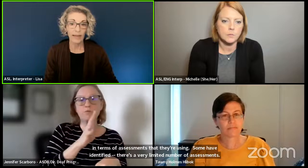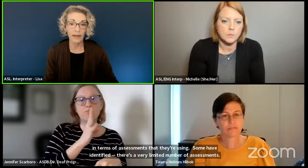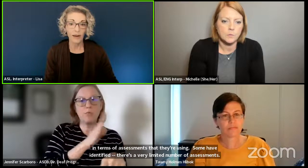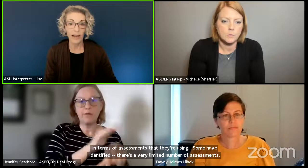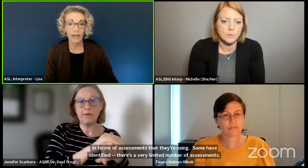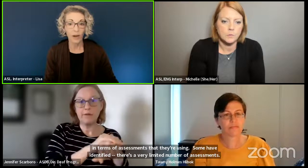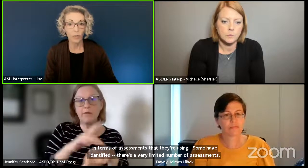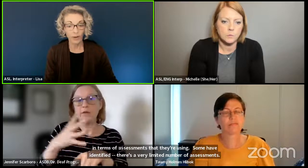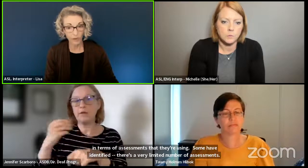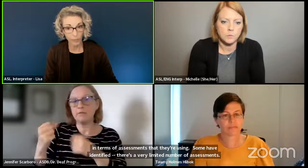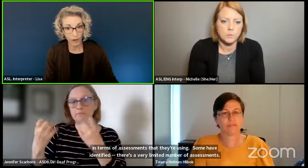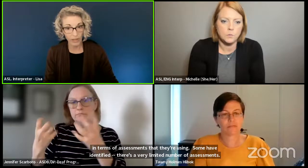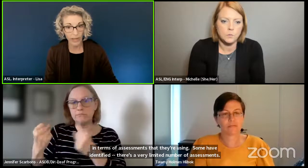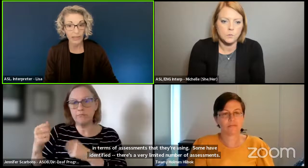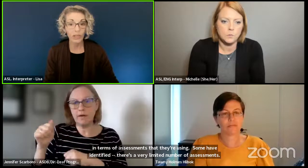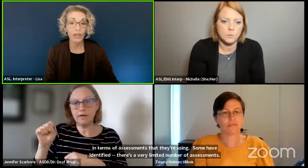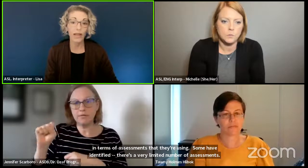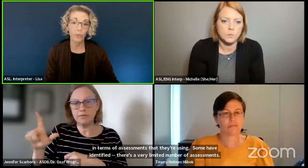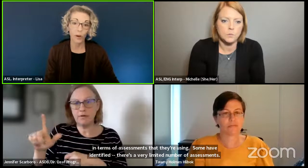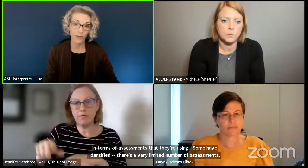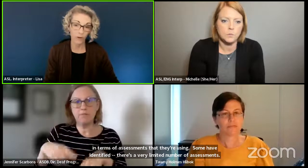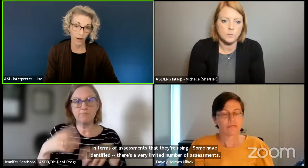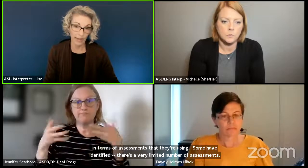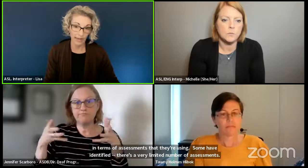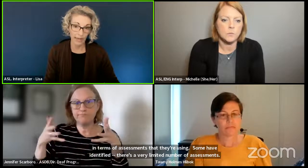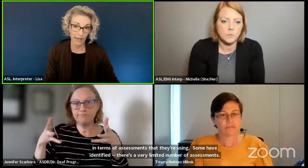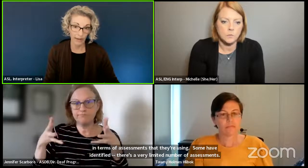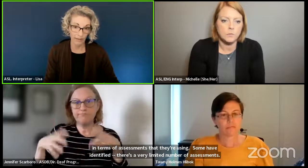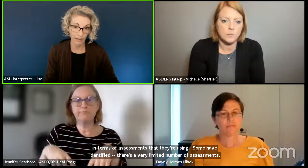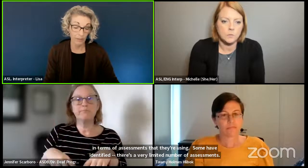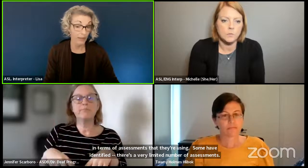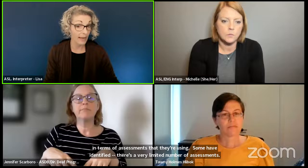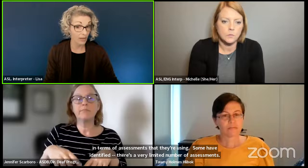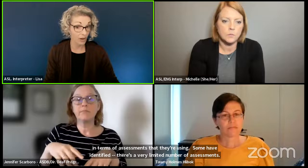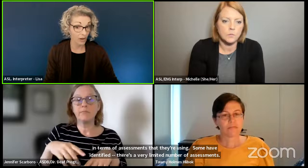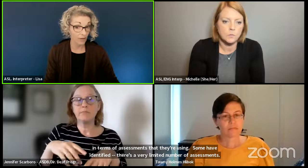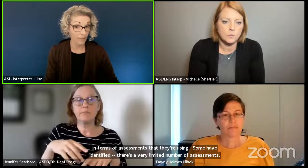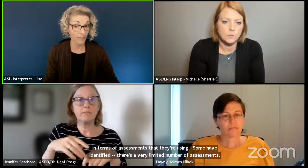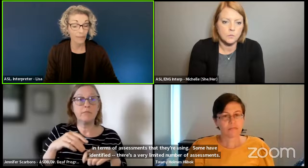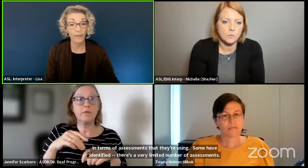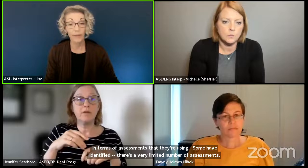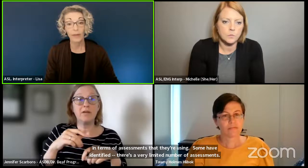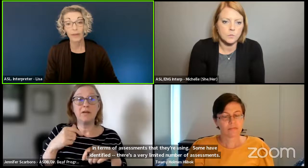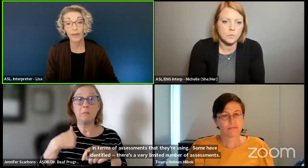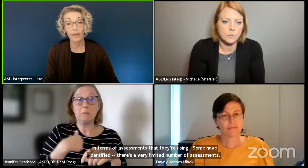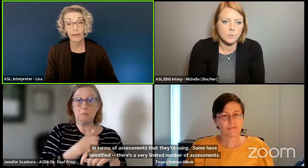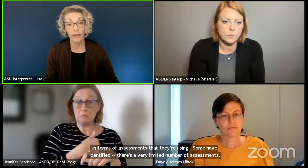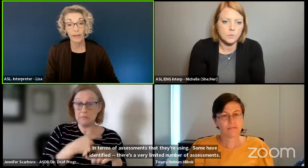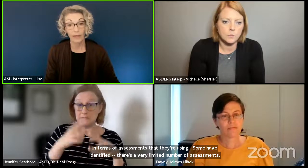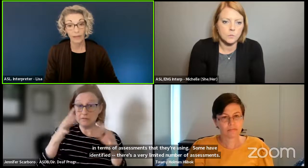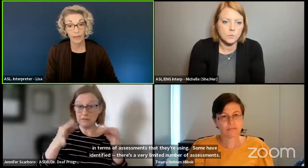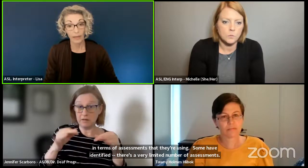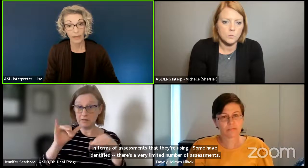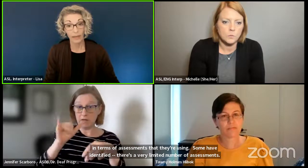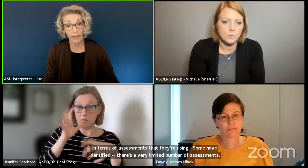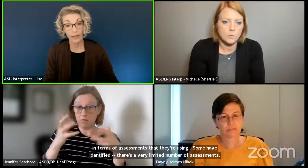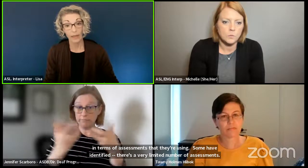has identified one for spoken English and one for ASL, but that's all.